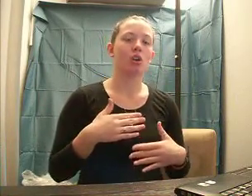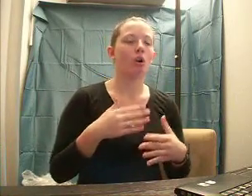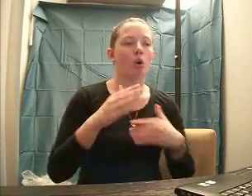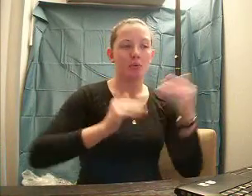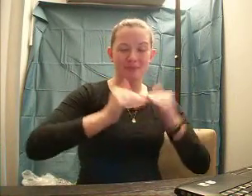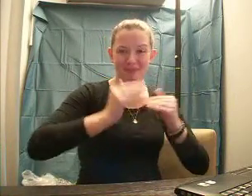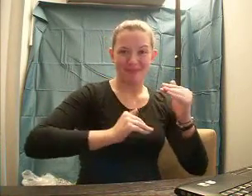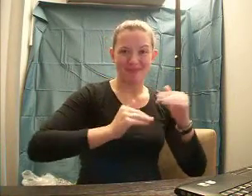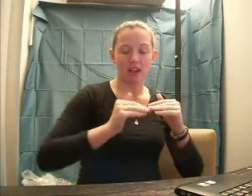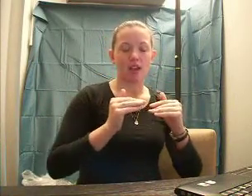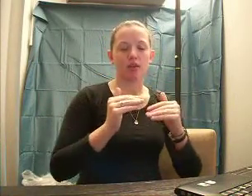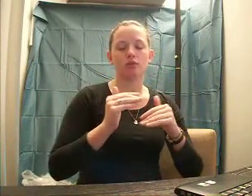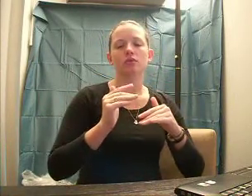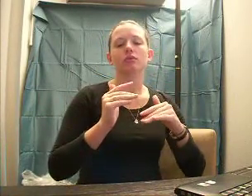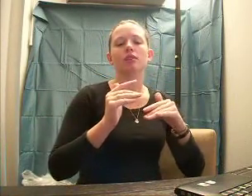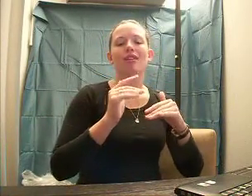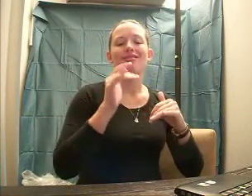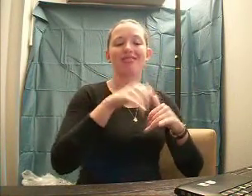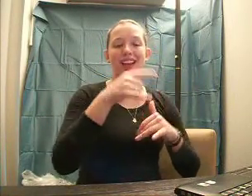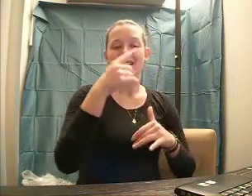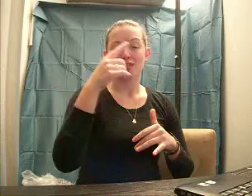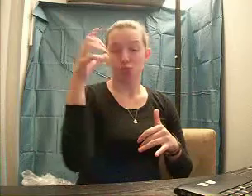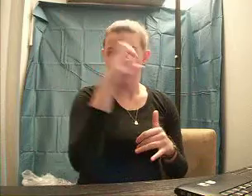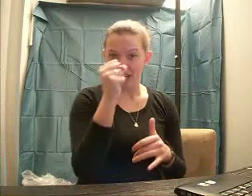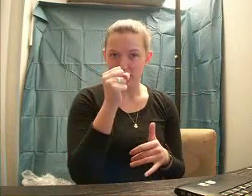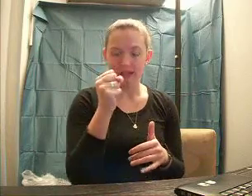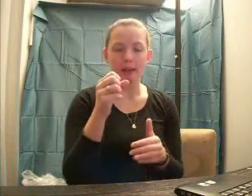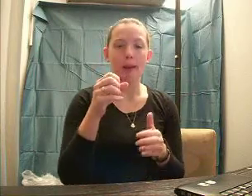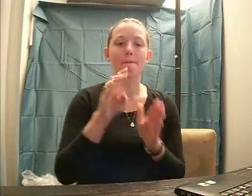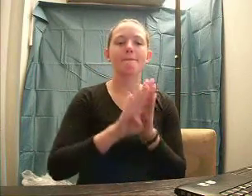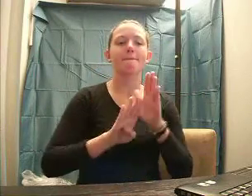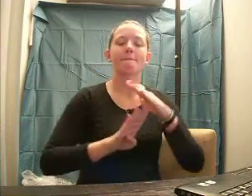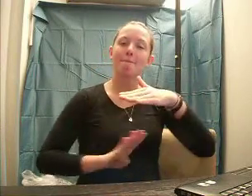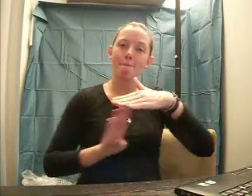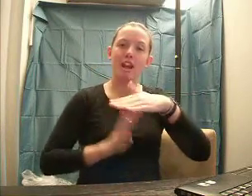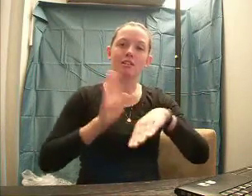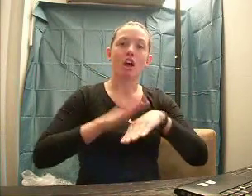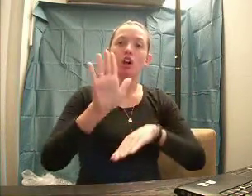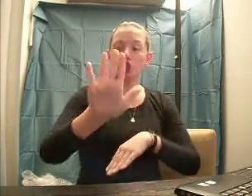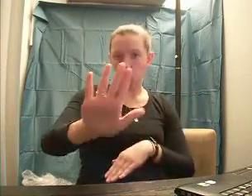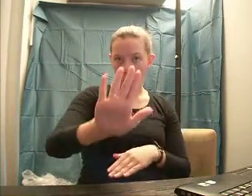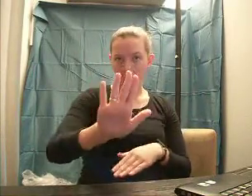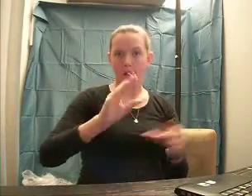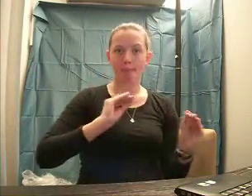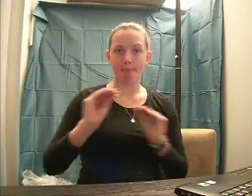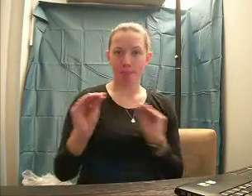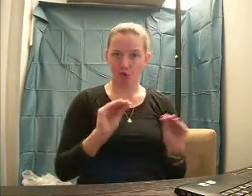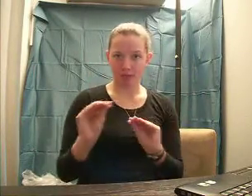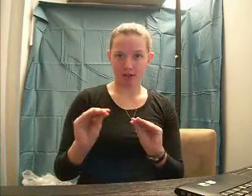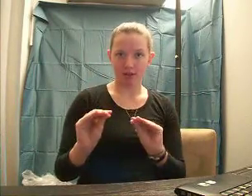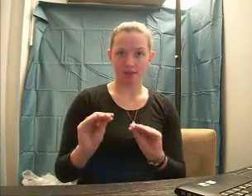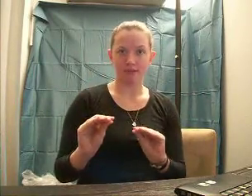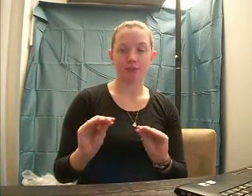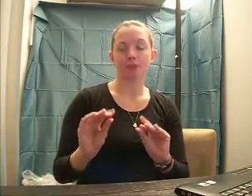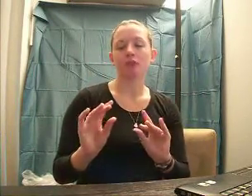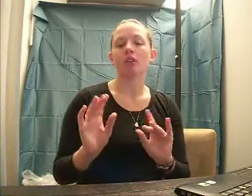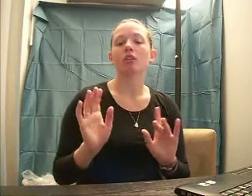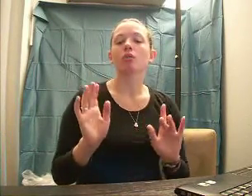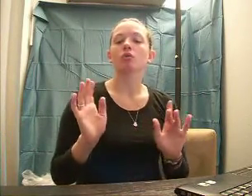prediction, which is only based on your movement commands, with the reality. And any discrepancy should hopefully be external. So